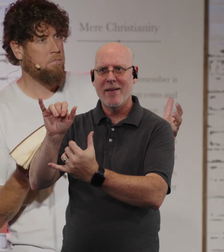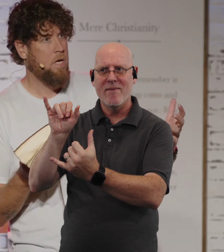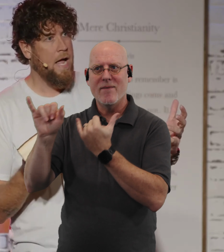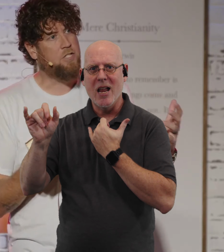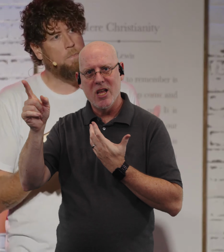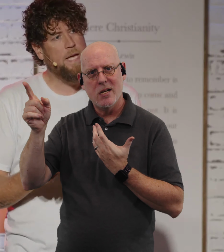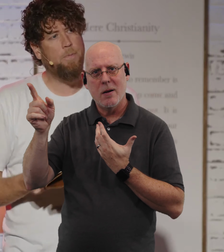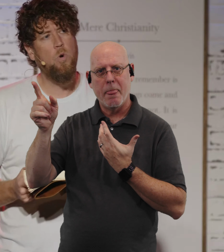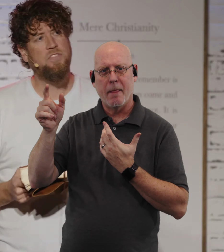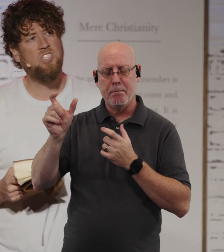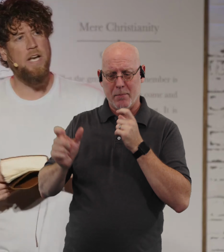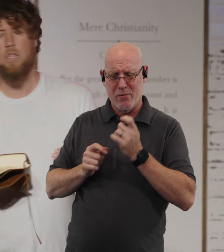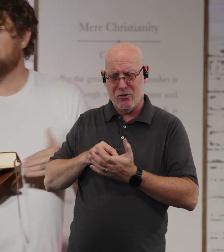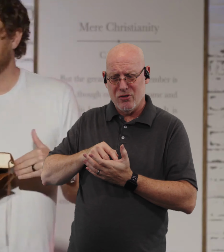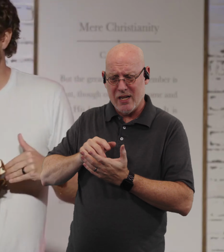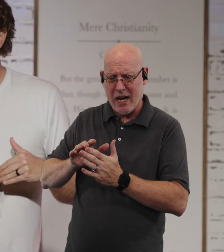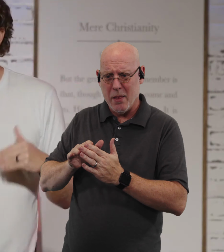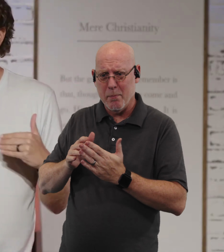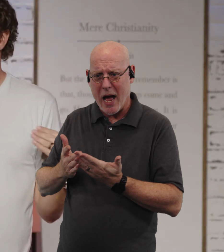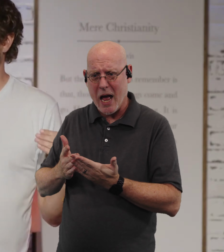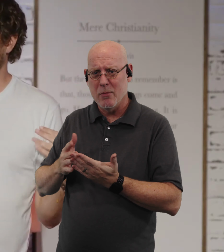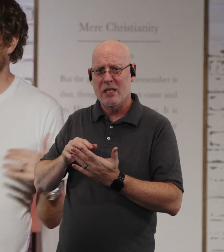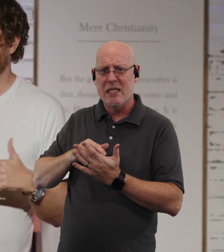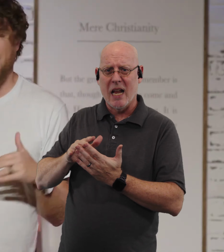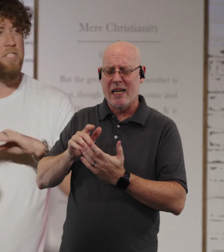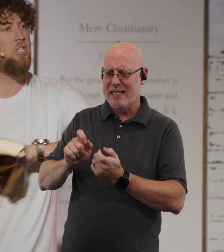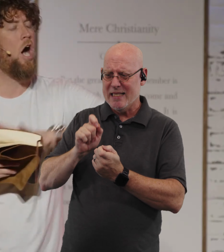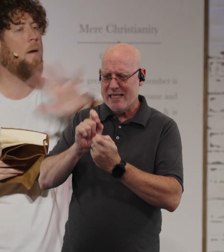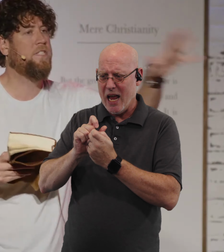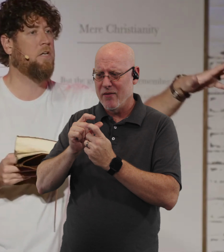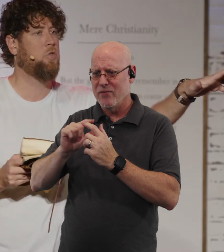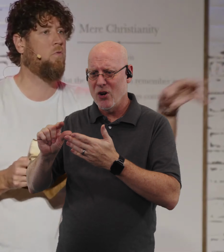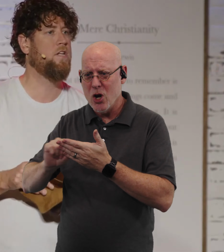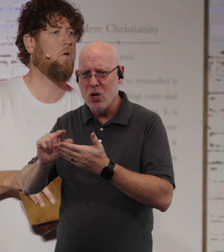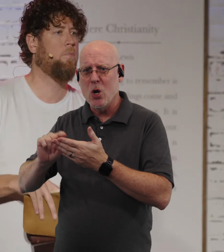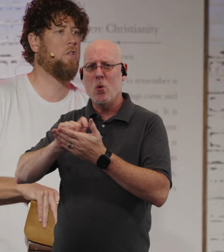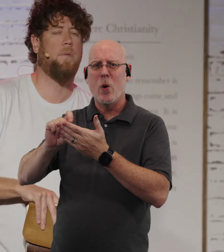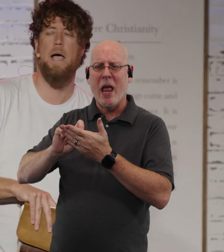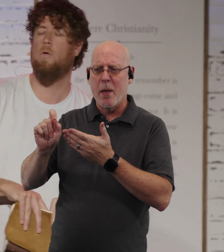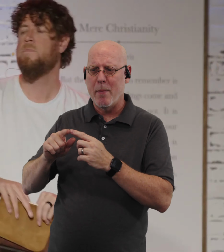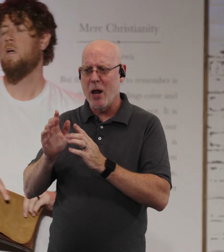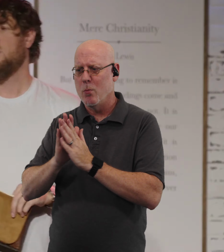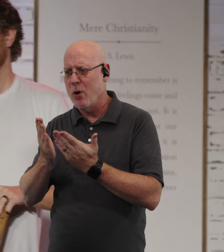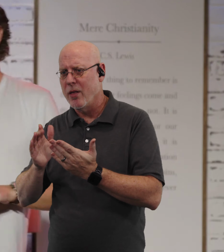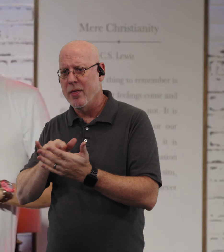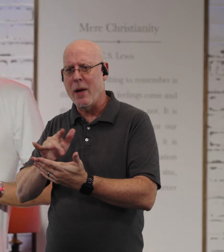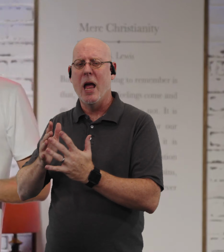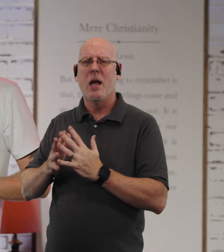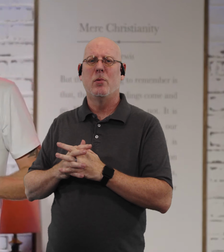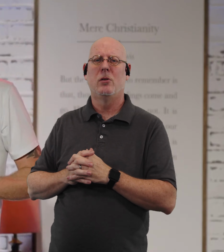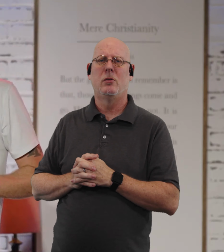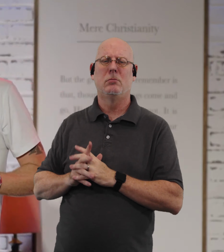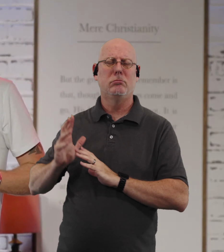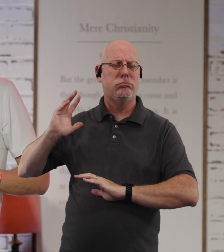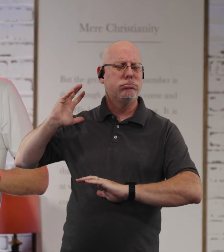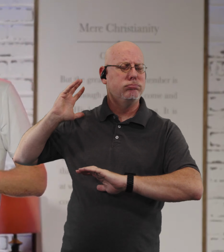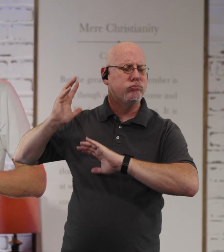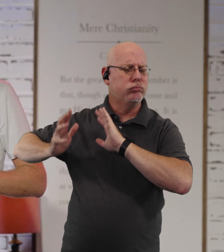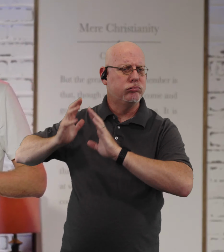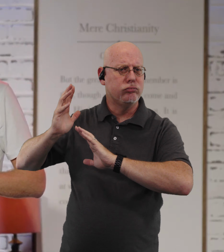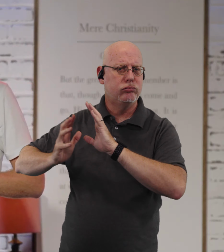infinite. And so people who have studied the book, studied an exact passage, commentators who have written on a book of the Bible for